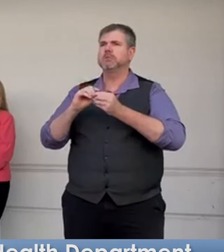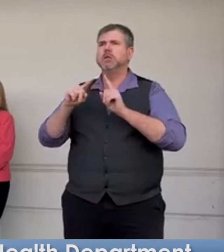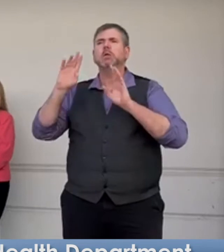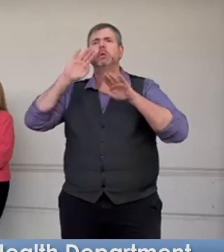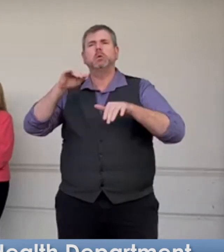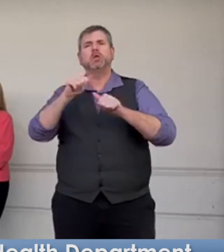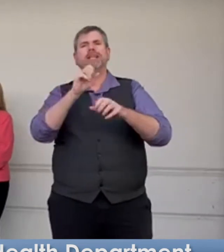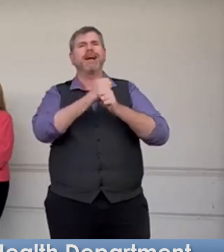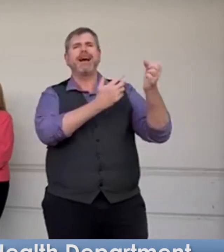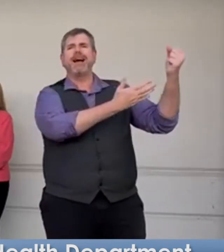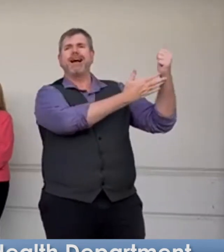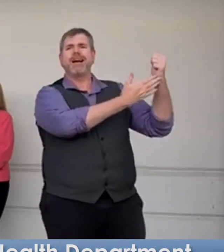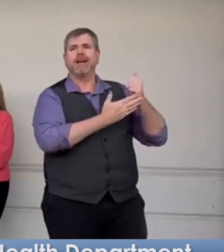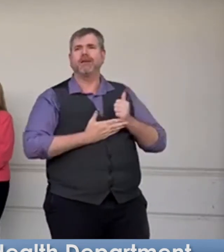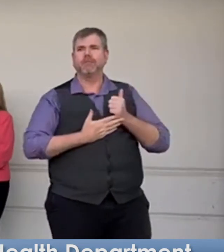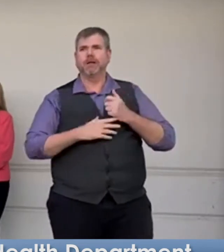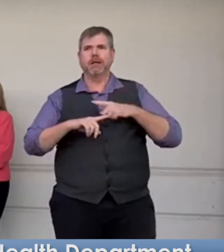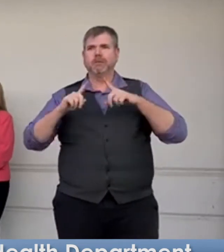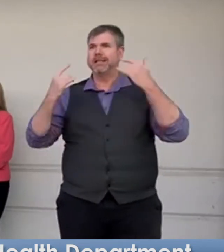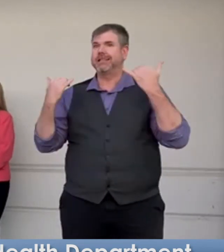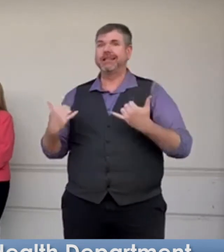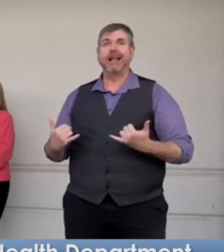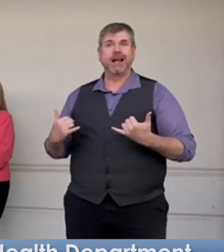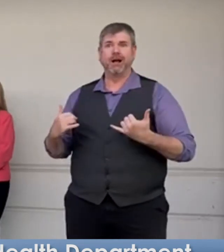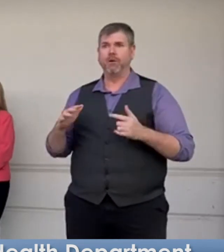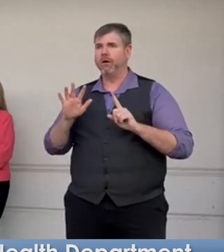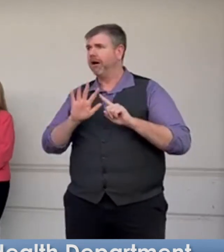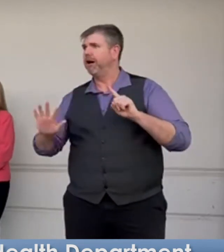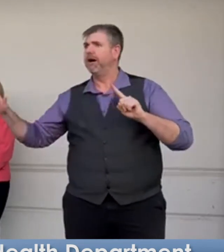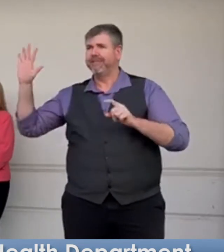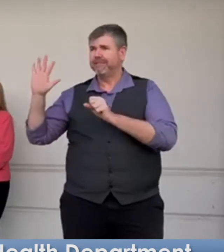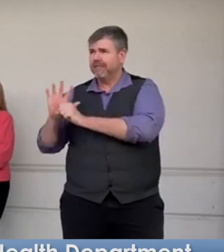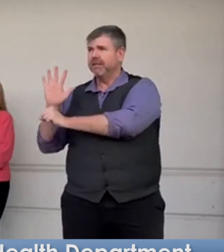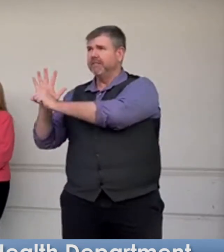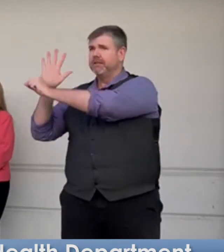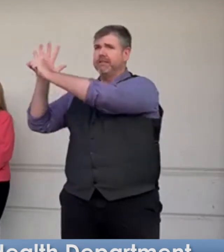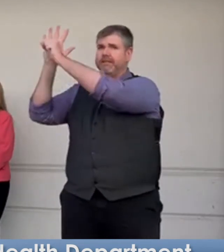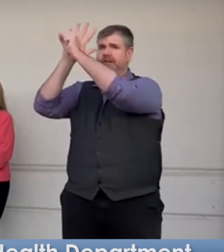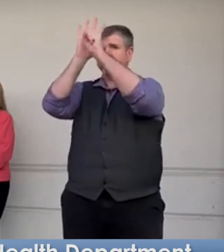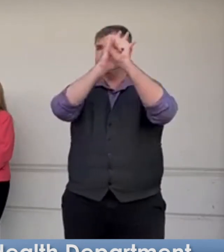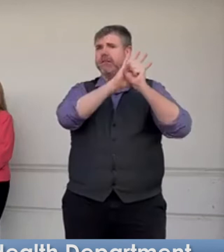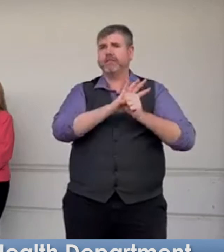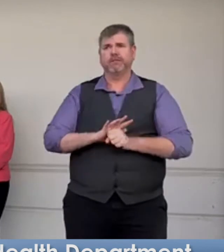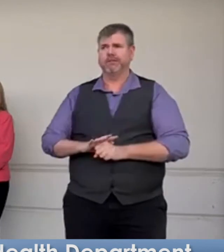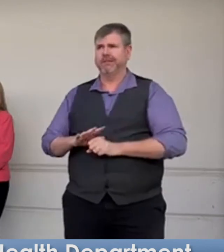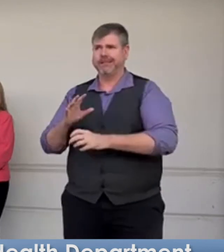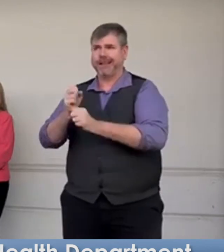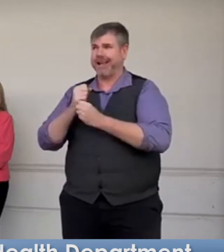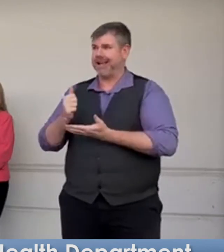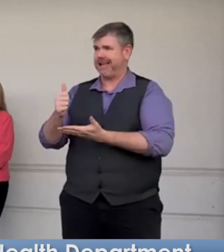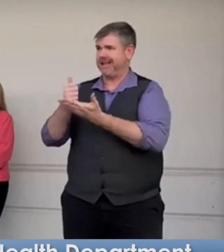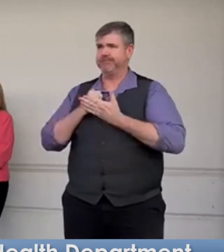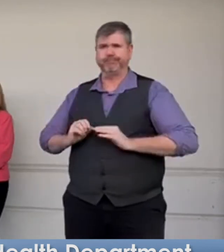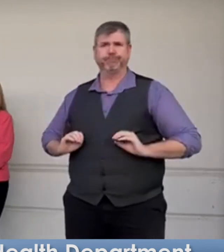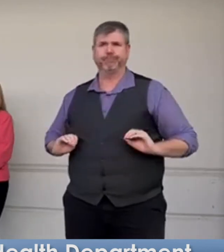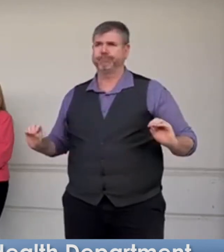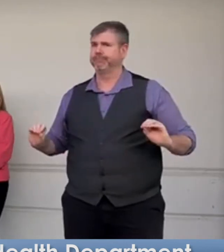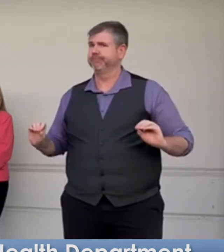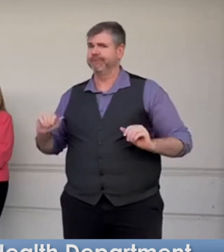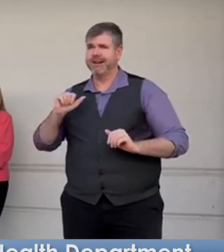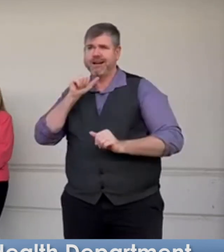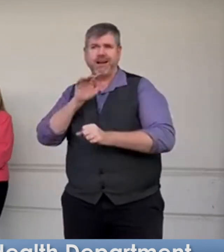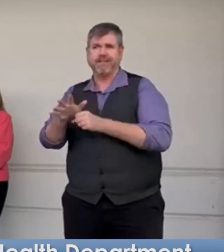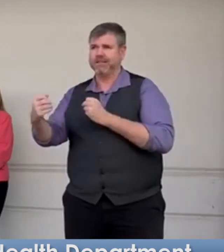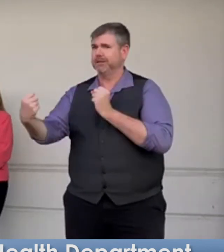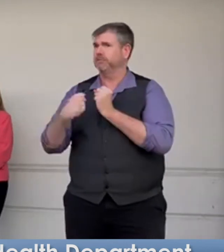now because everyone is quite busy attending to their own residents and their own communities. Mercury News. Hey